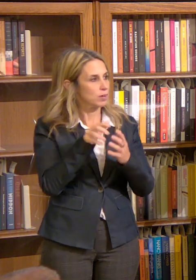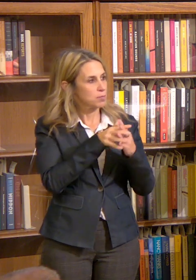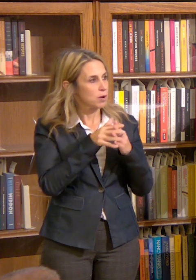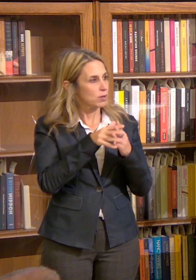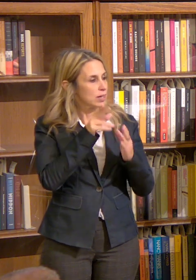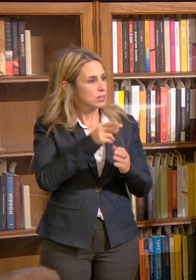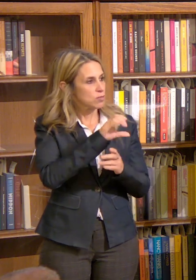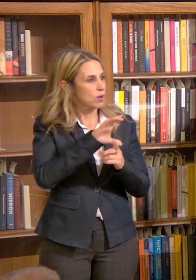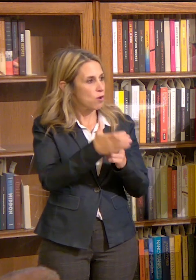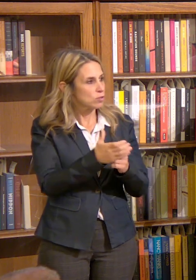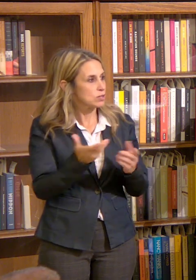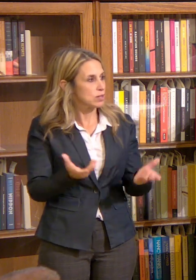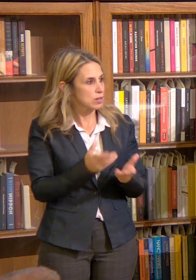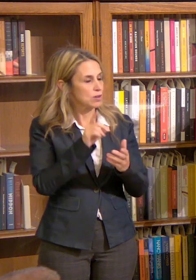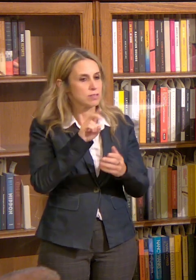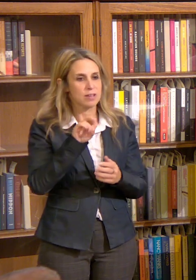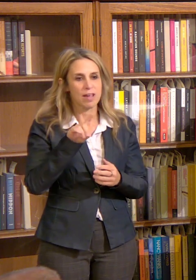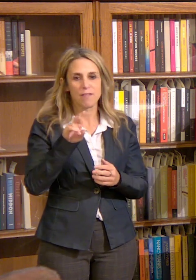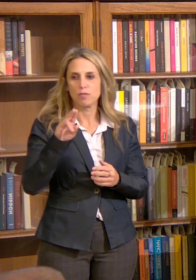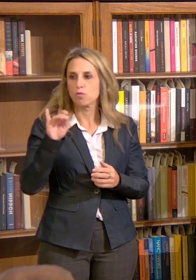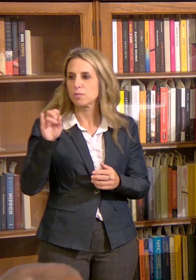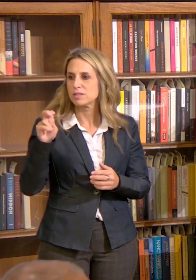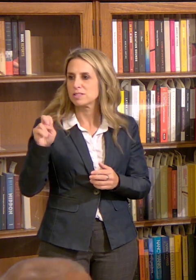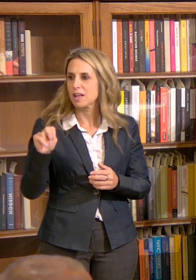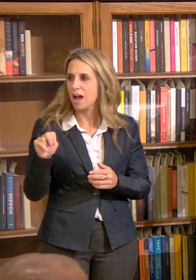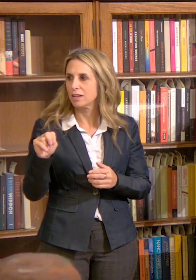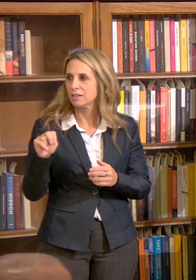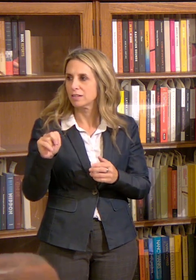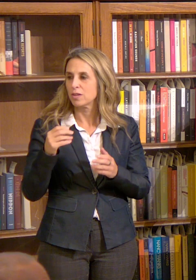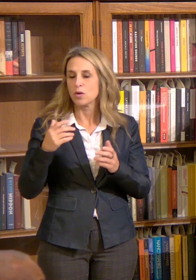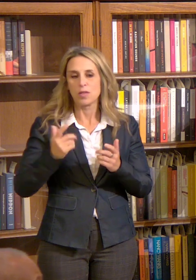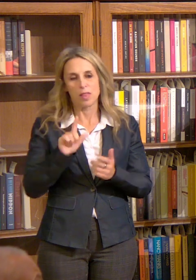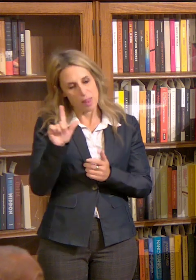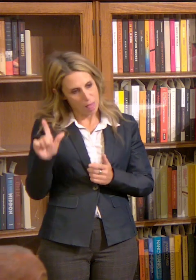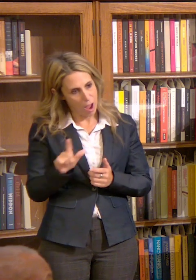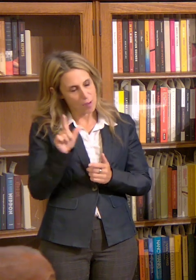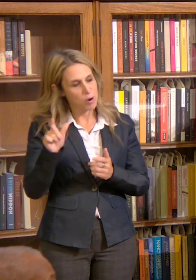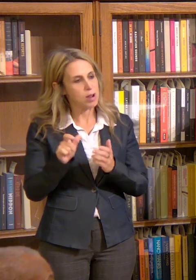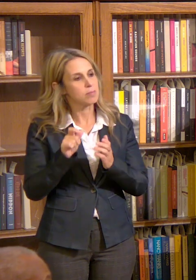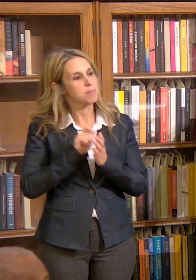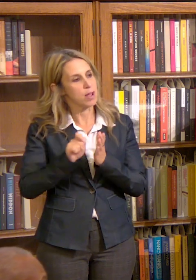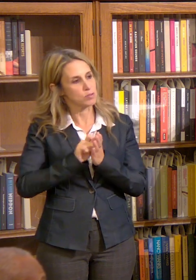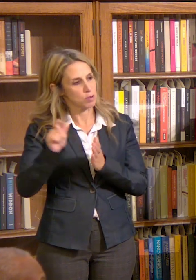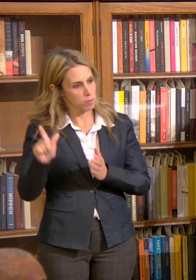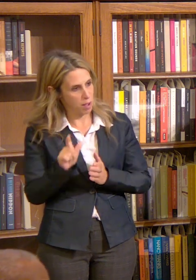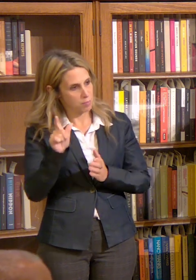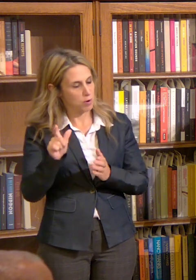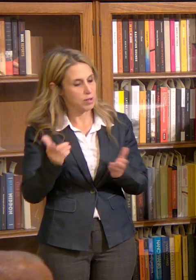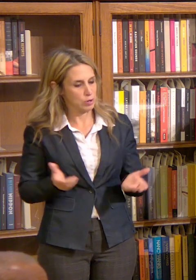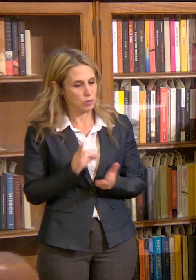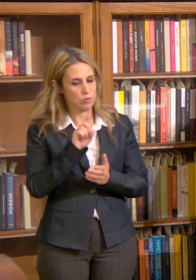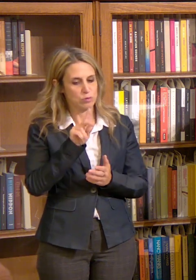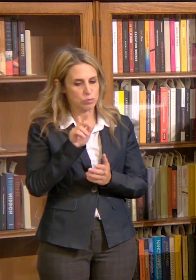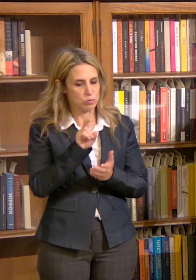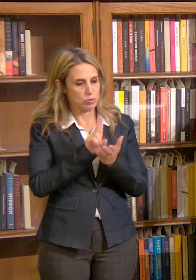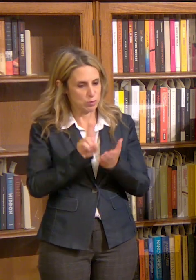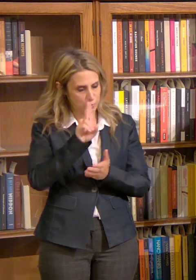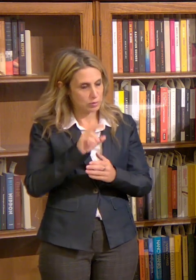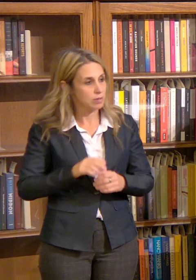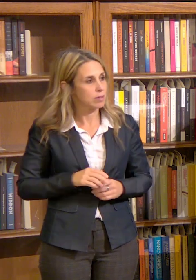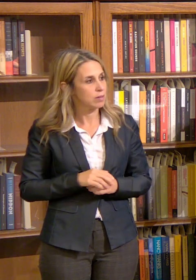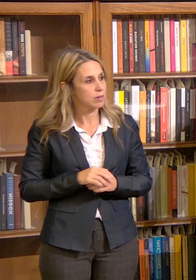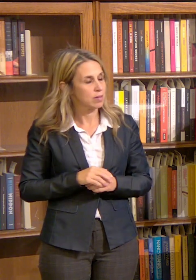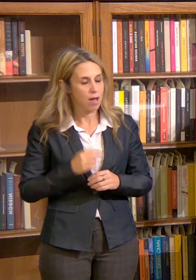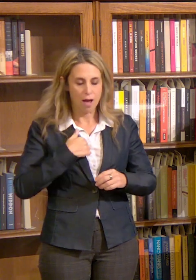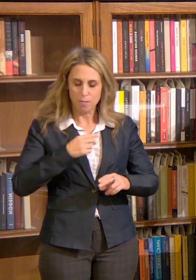culture here in the David M Rubenstein rare book and manuscript library at Duke University I've been